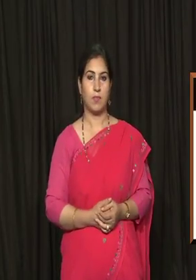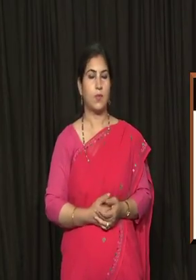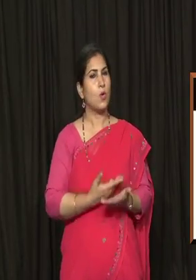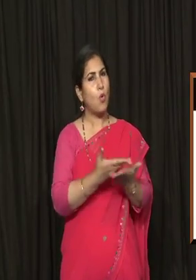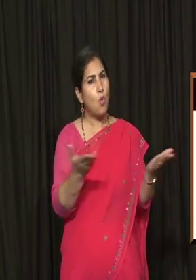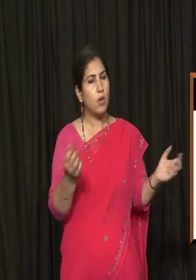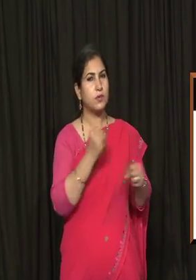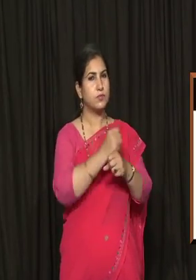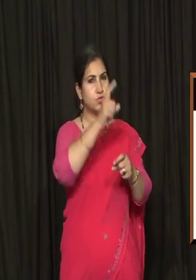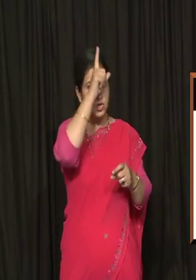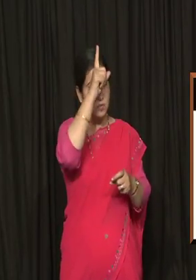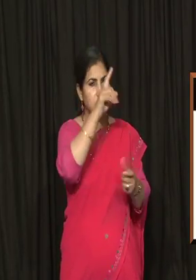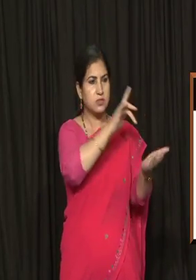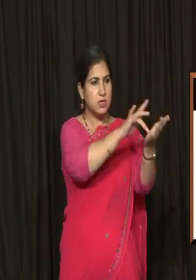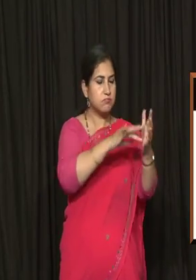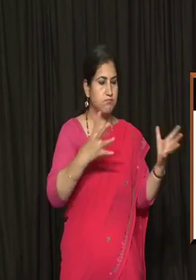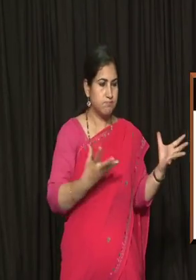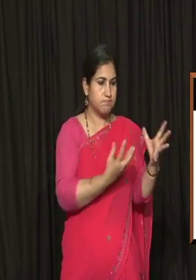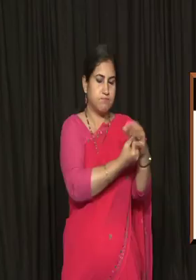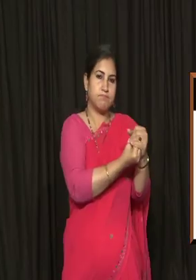all the German states were unified.